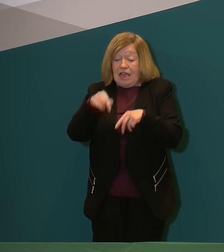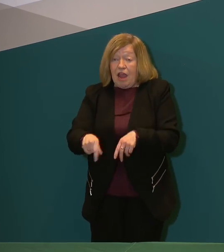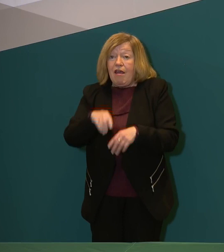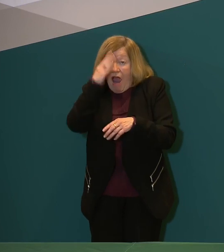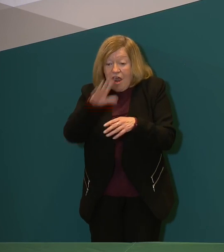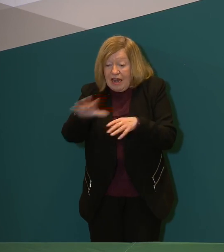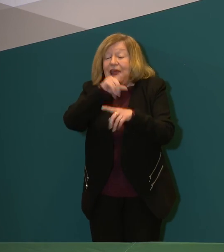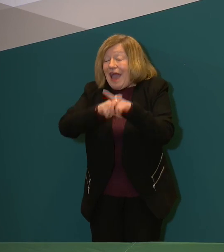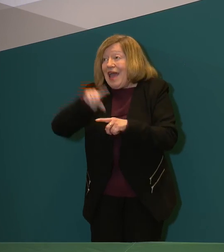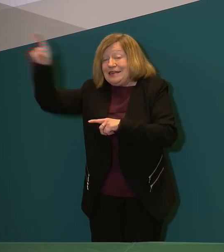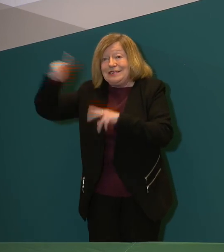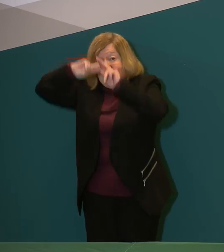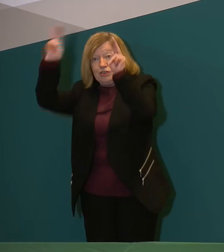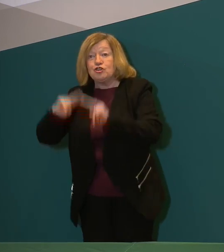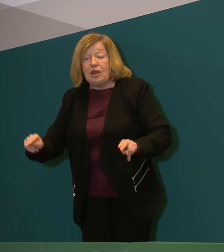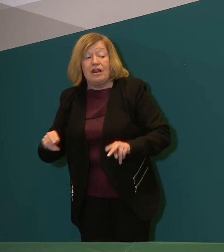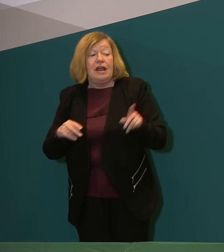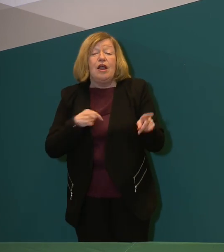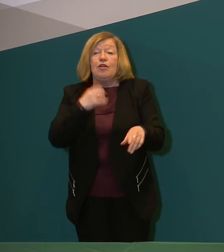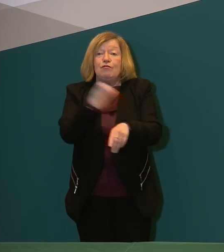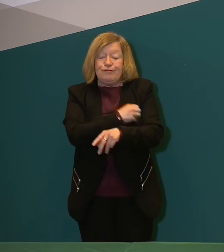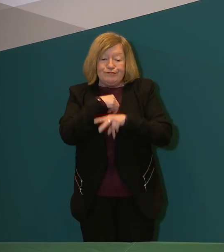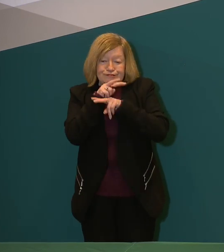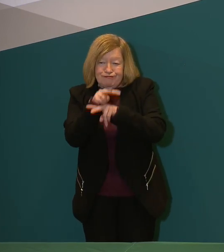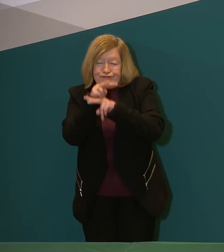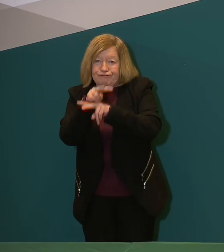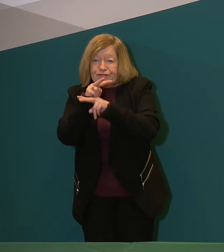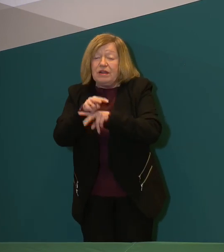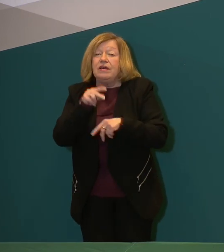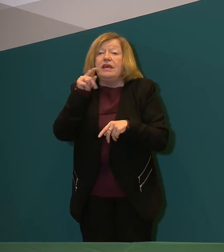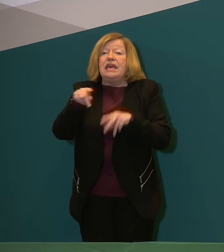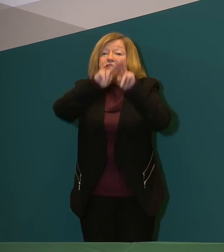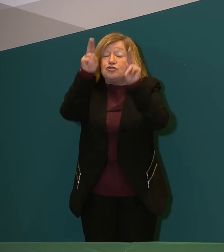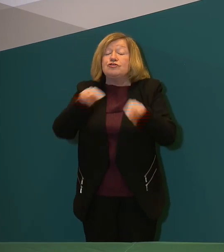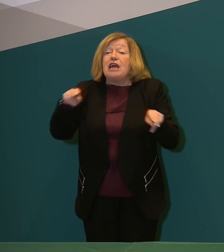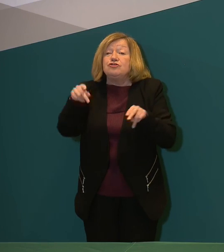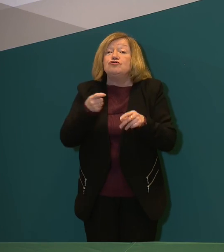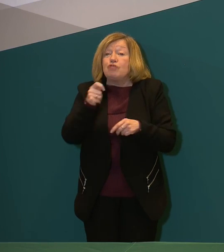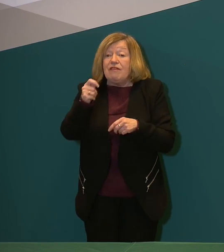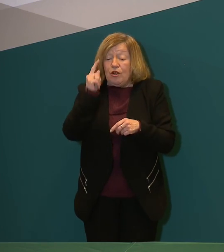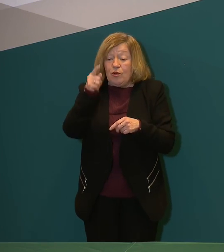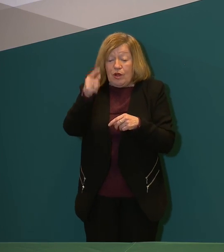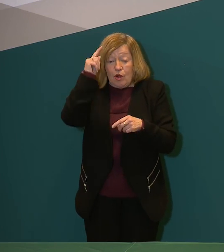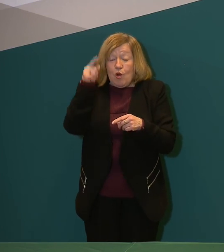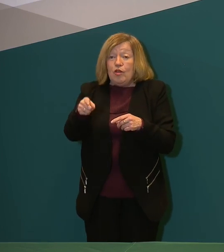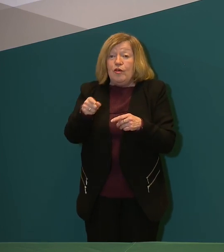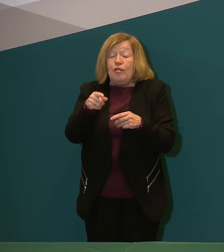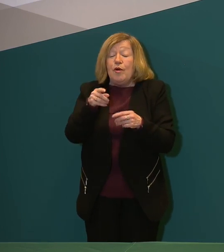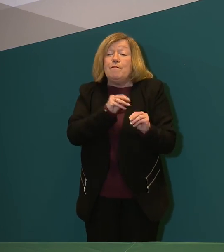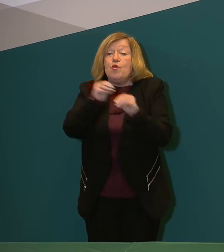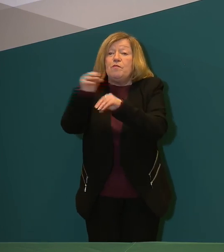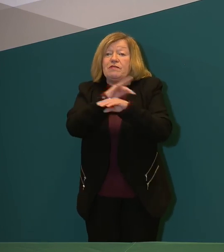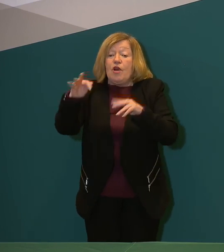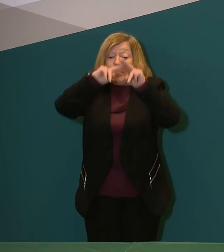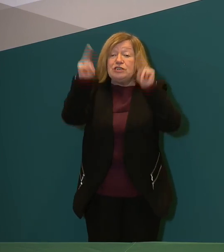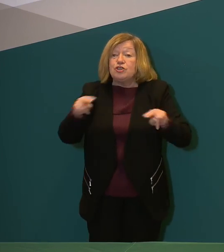on a continuing basis. And in relation to international travel, there's a series of measures in place. And we know that the footfall through the